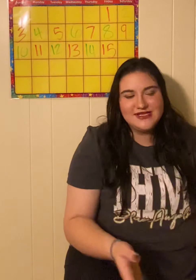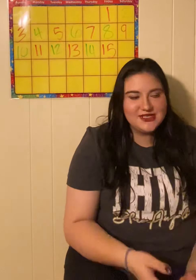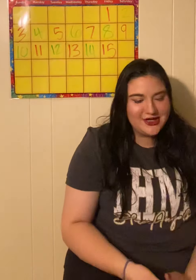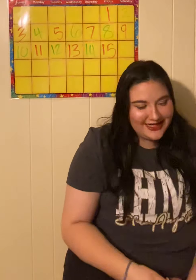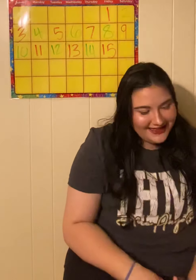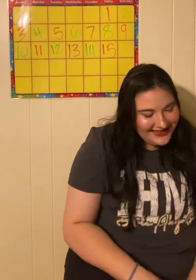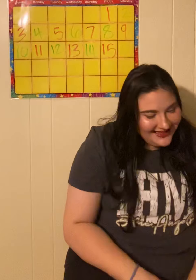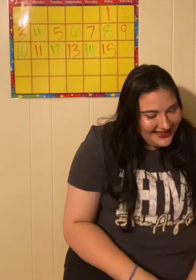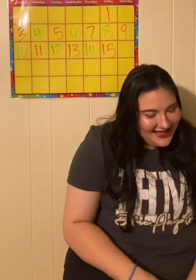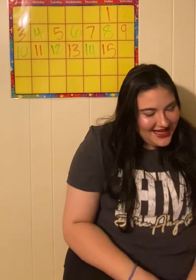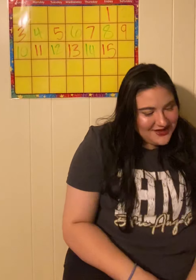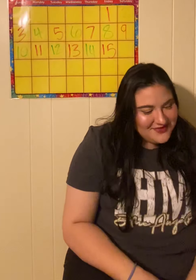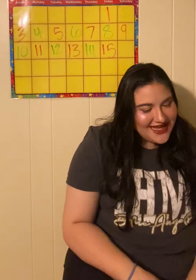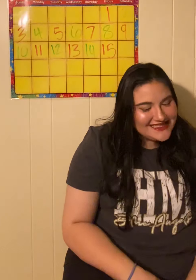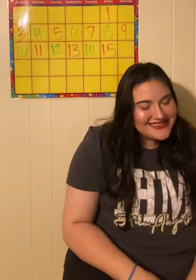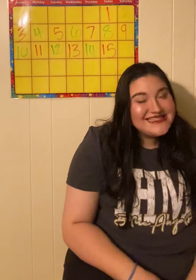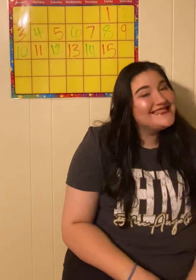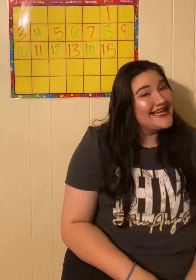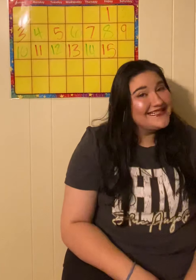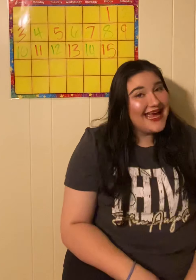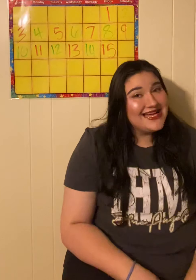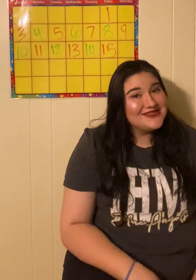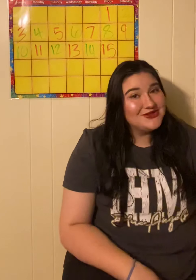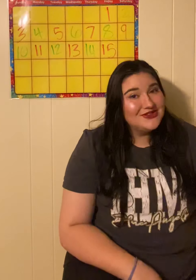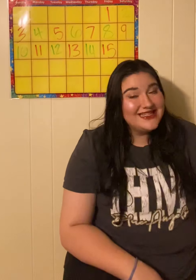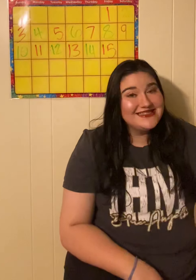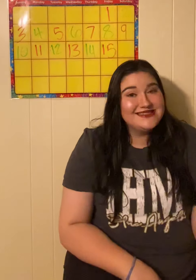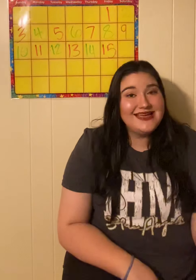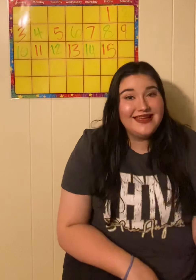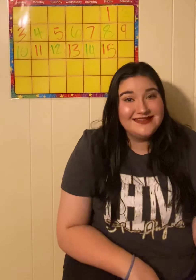wasn't great. Next is sandcastle and sand.